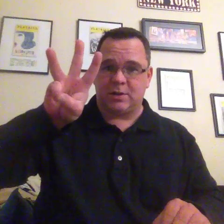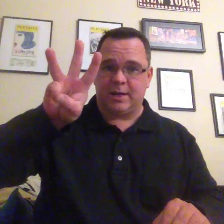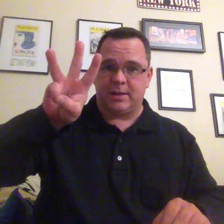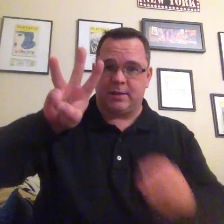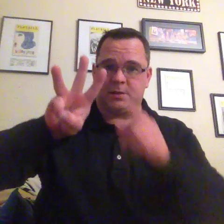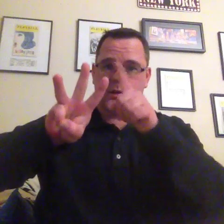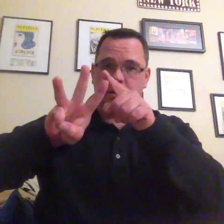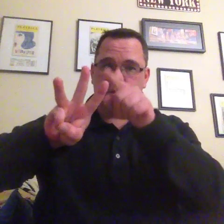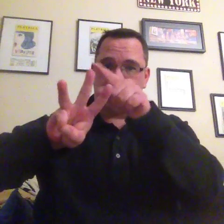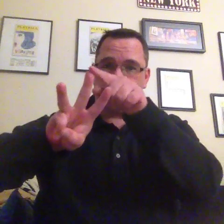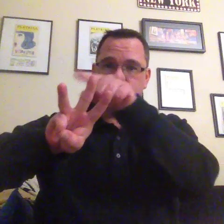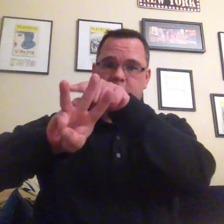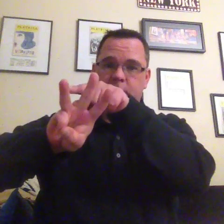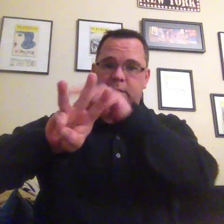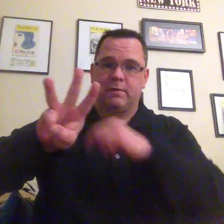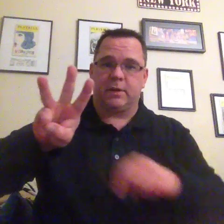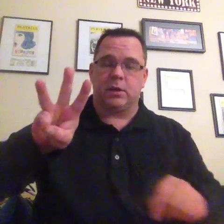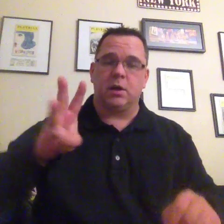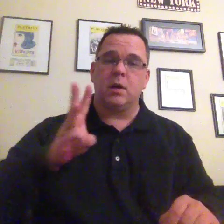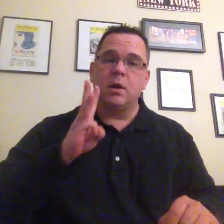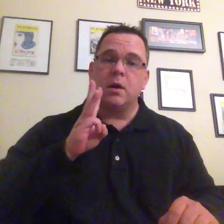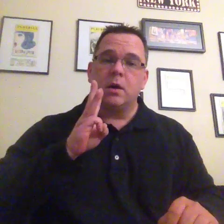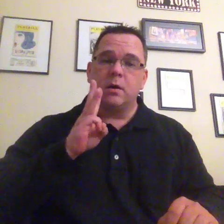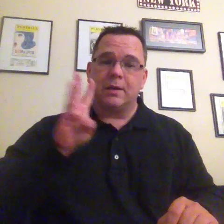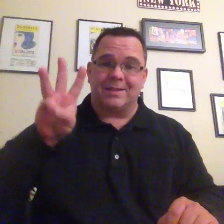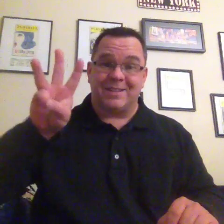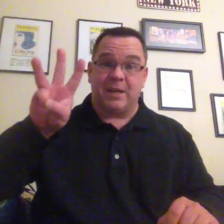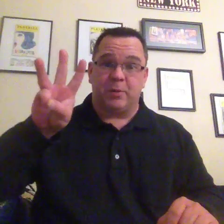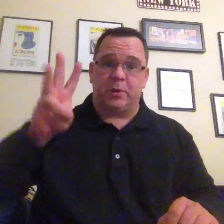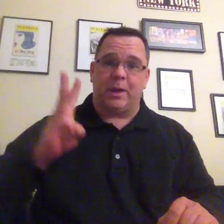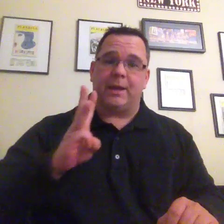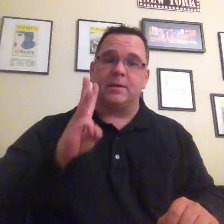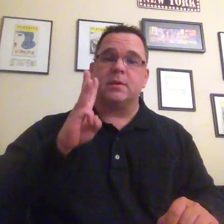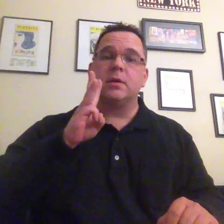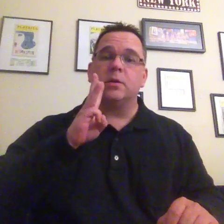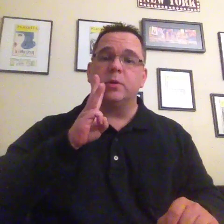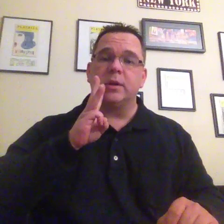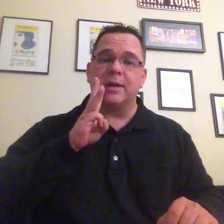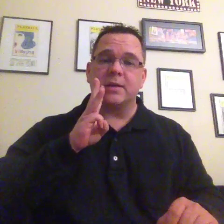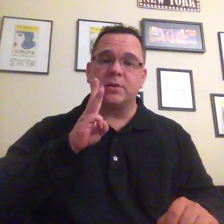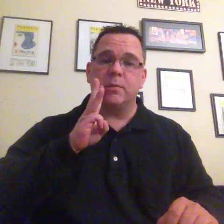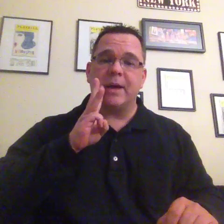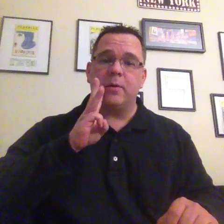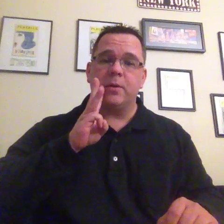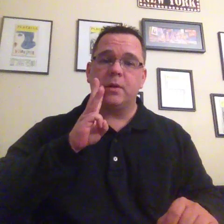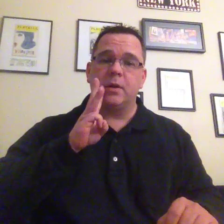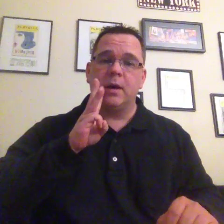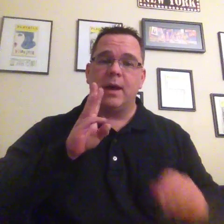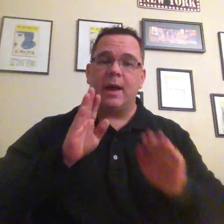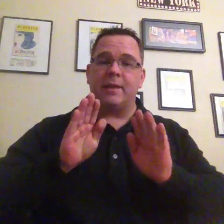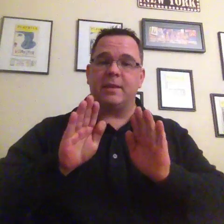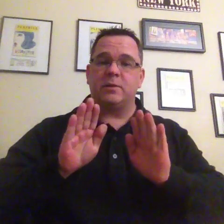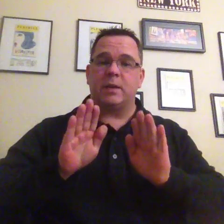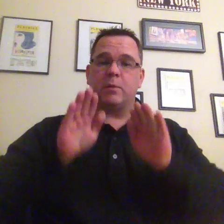like this, pointer, middle, and ring finger. That's the W hand. You put it next to your mouth, and then you take both